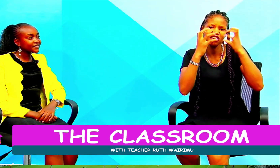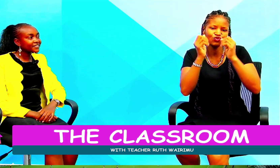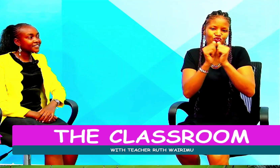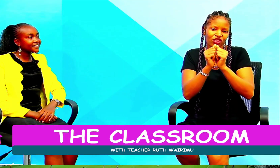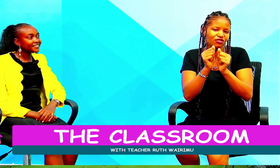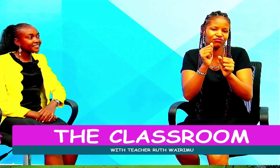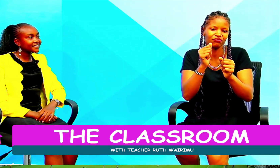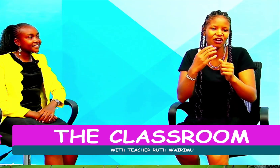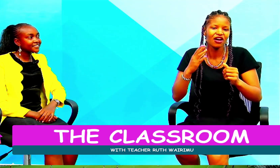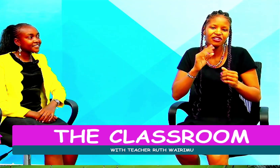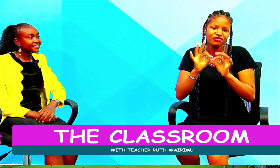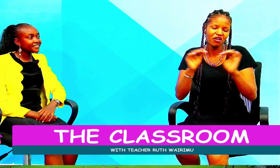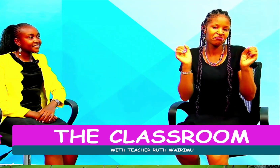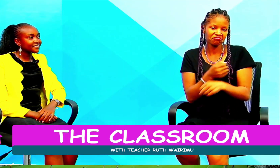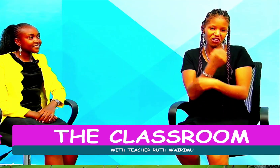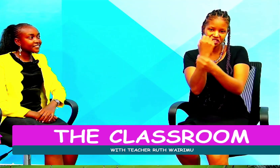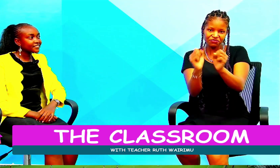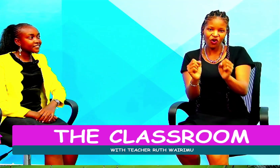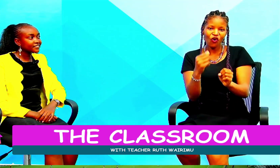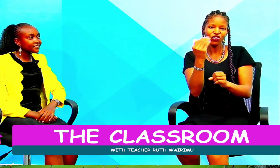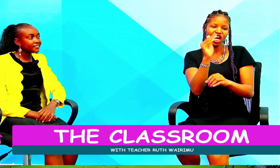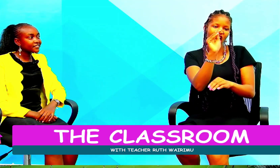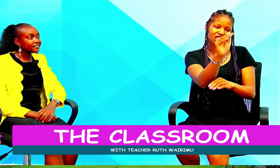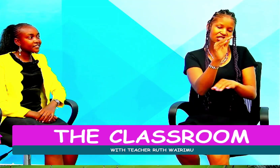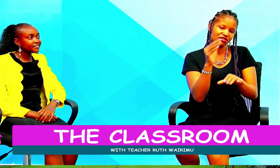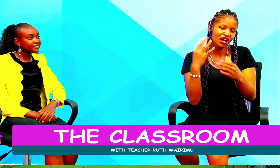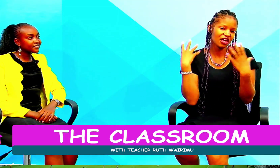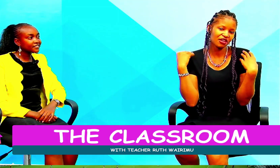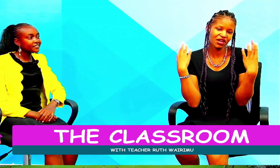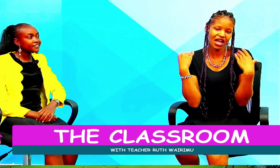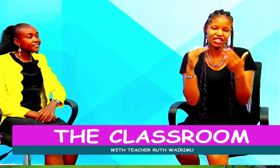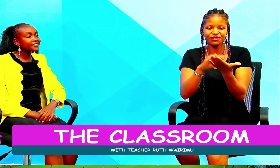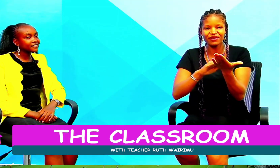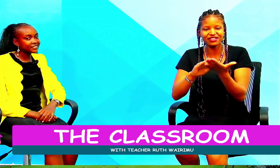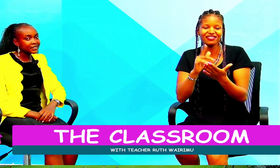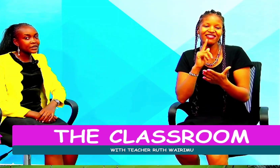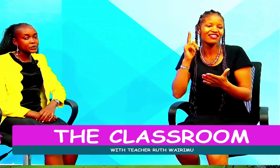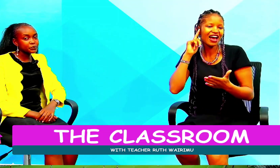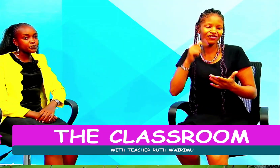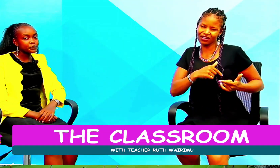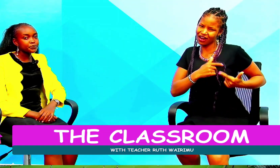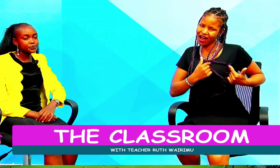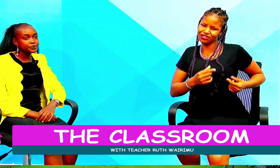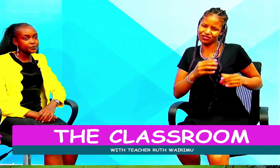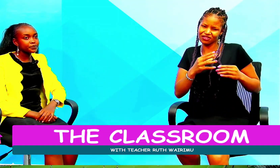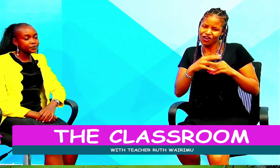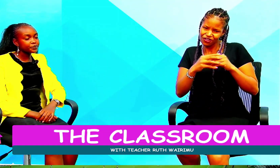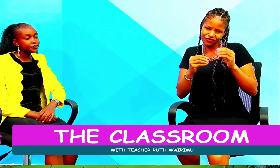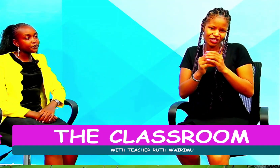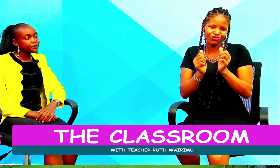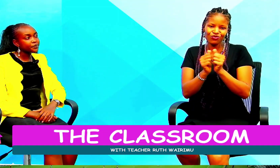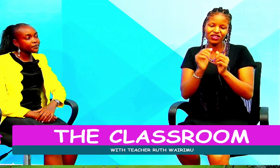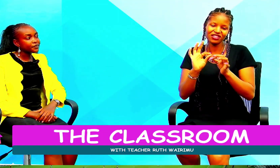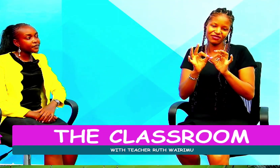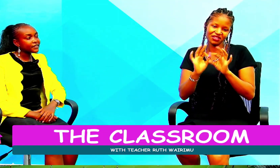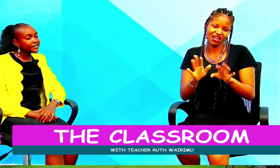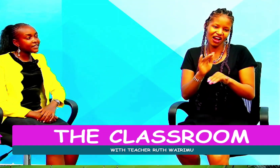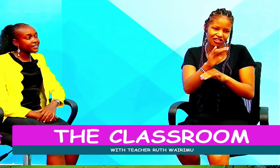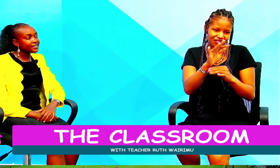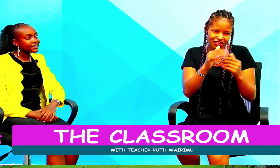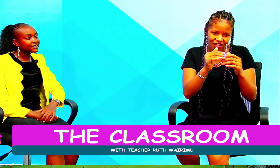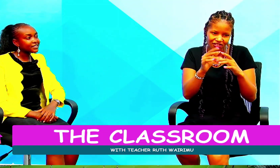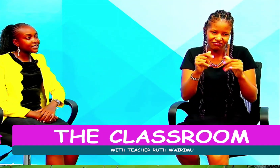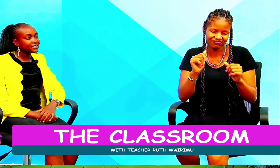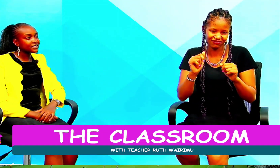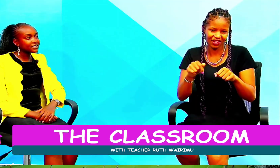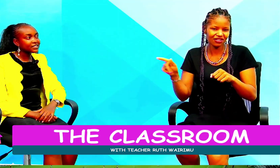there are words that I'm sure you will find difficult, and it will be hard for you to sign. Ask the deaf, and I'm sure